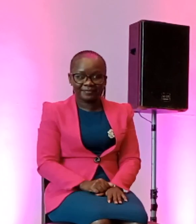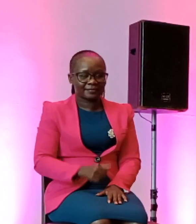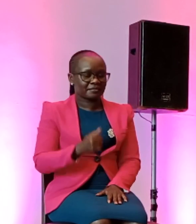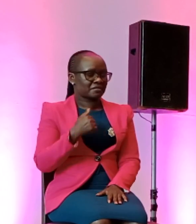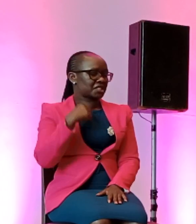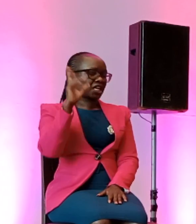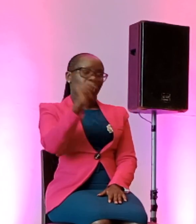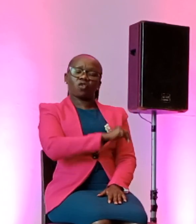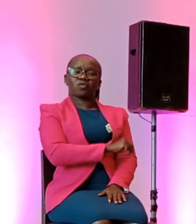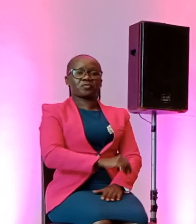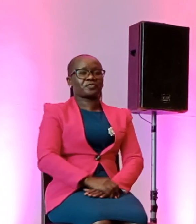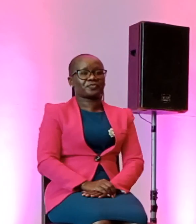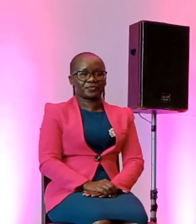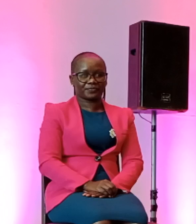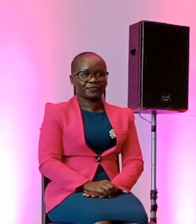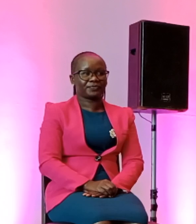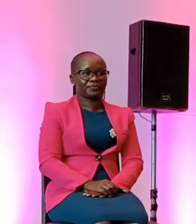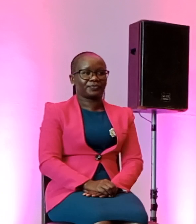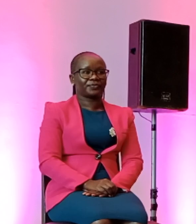no.